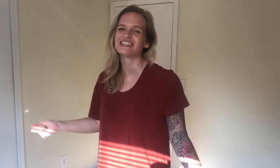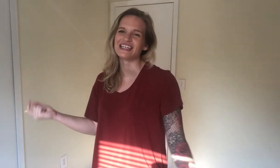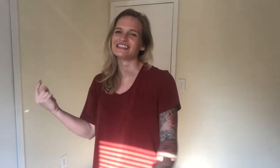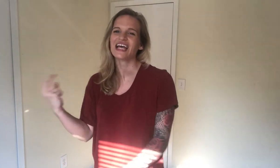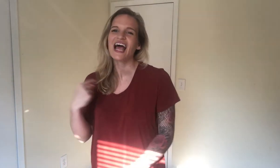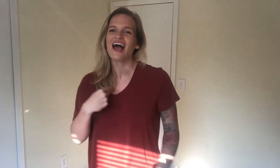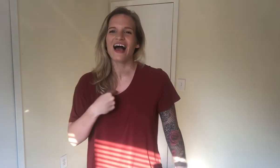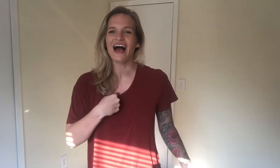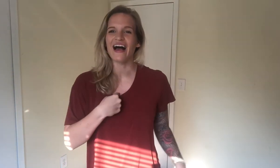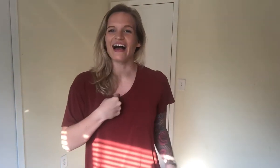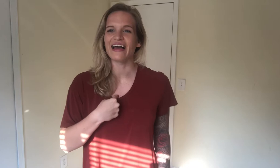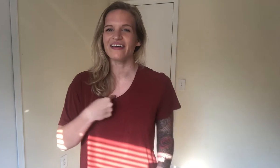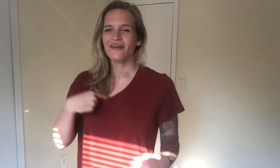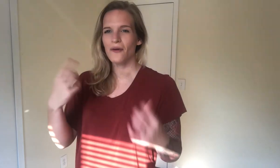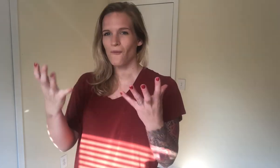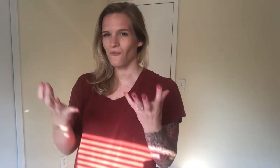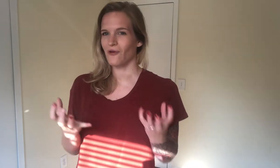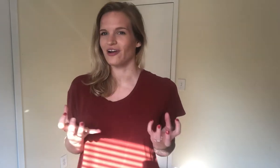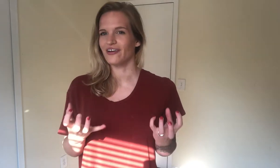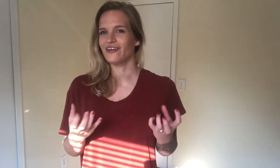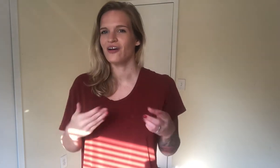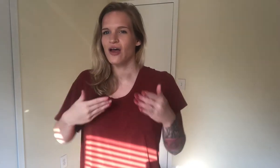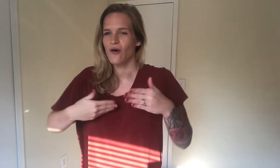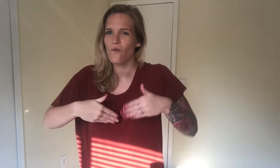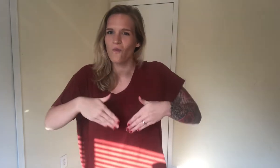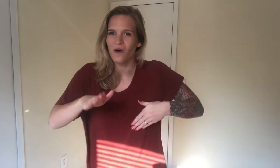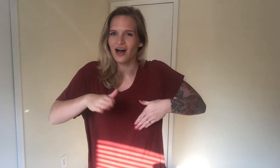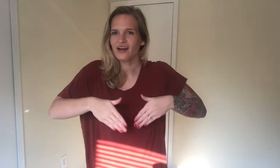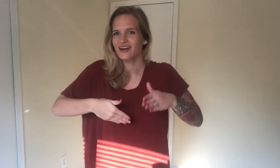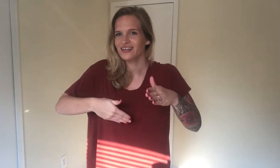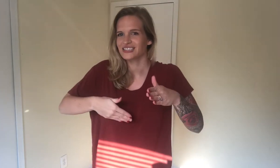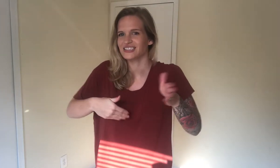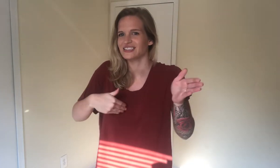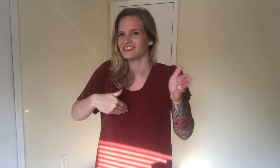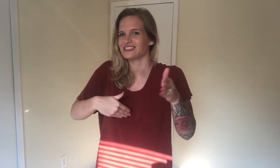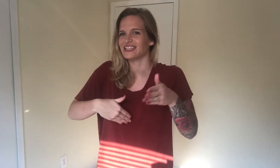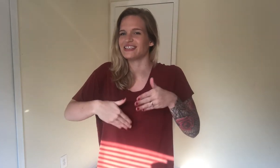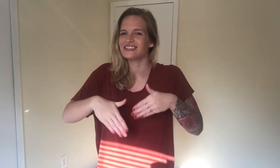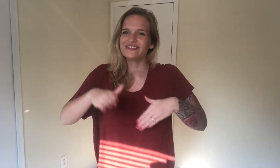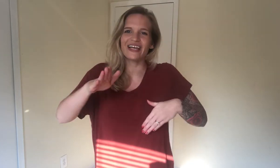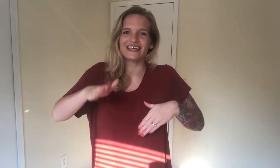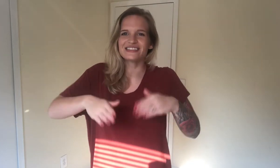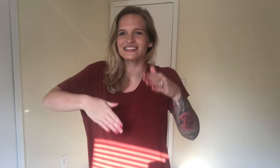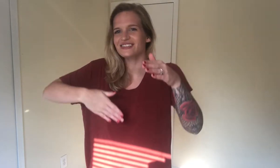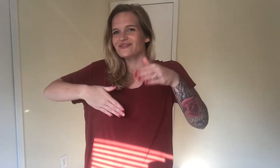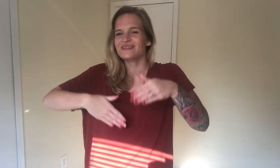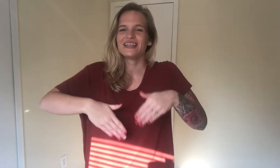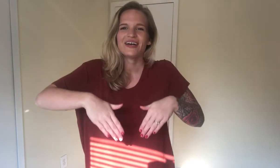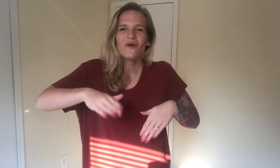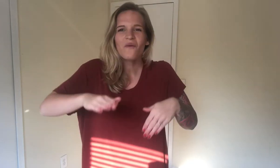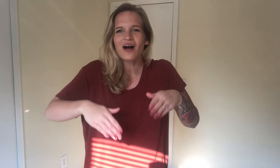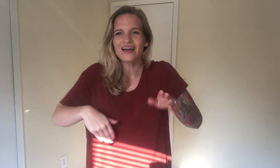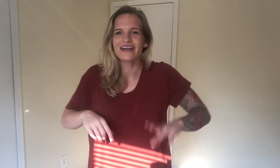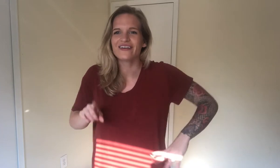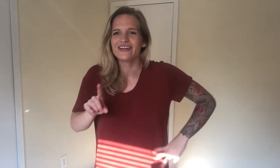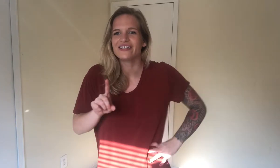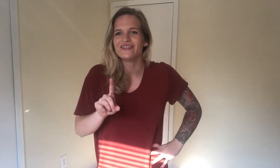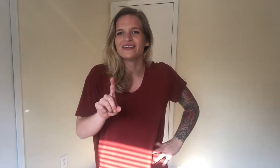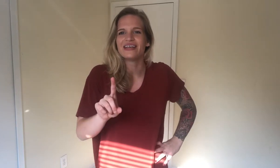says, I wanna walk. So these are just like two legs just walking, or you could do